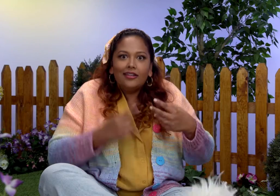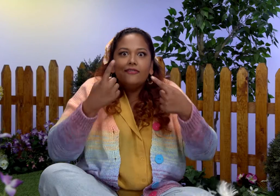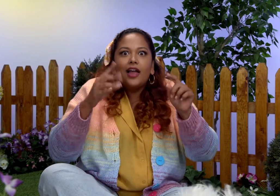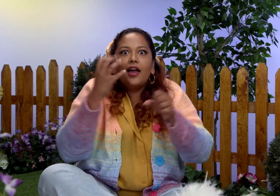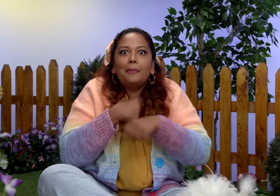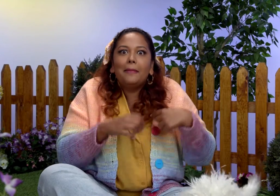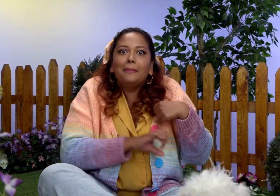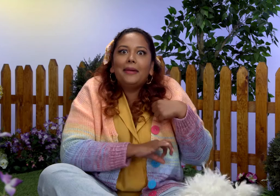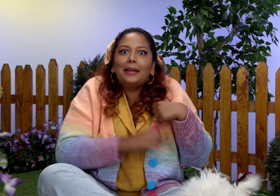I got my button back